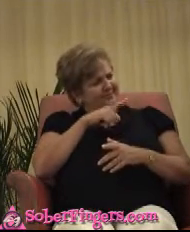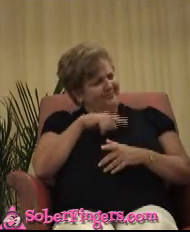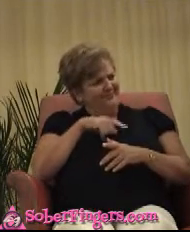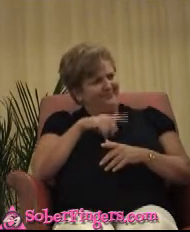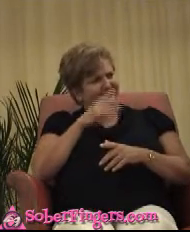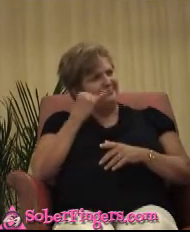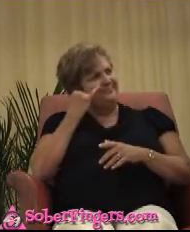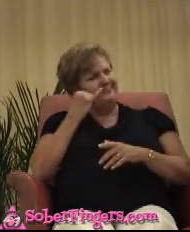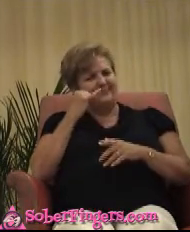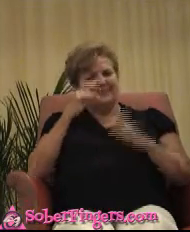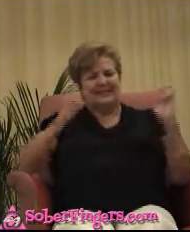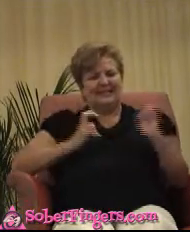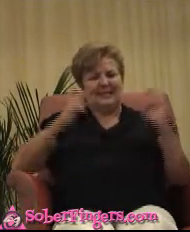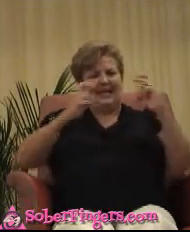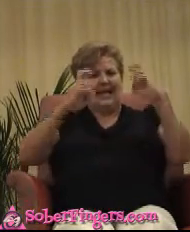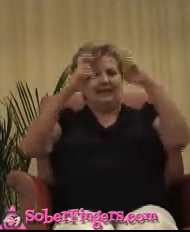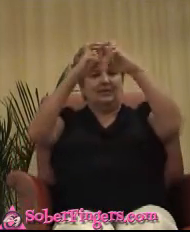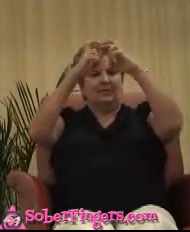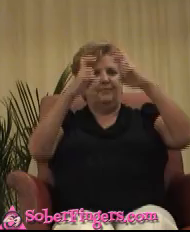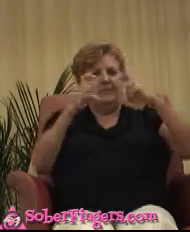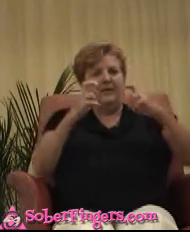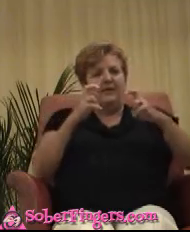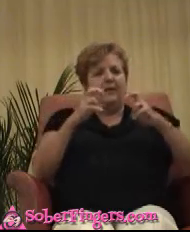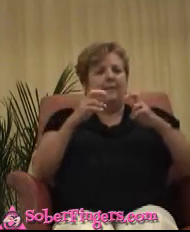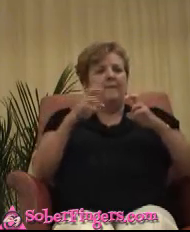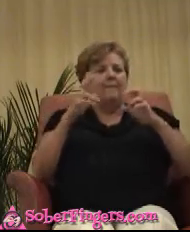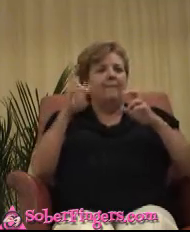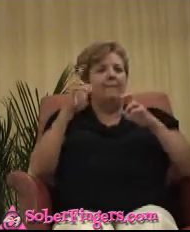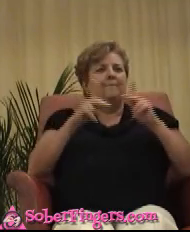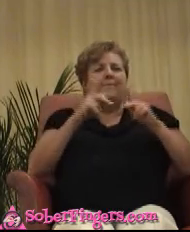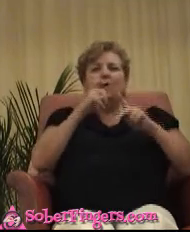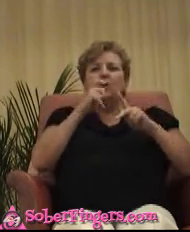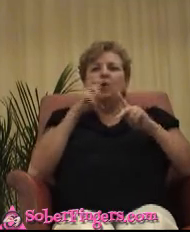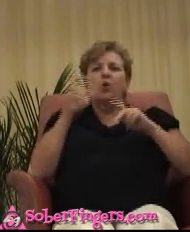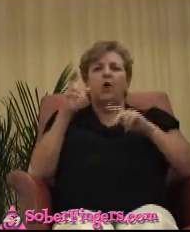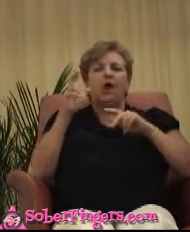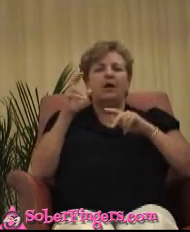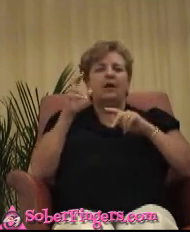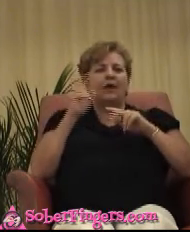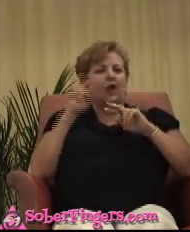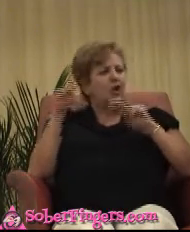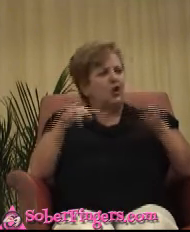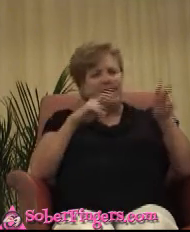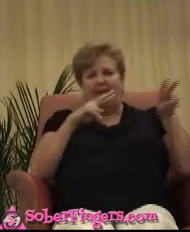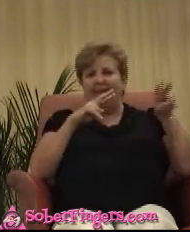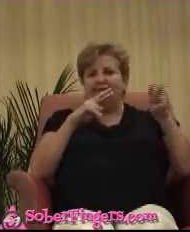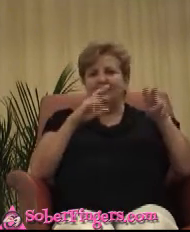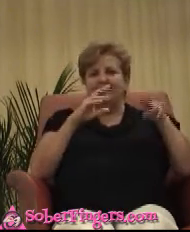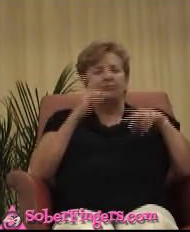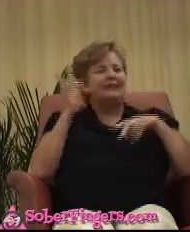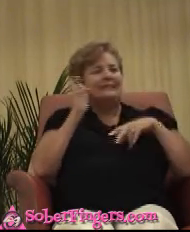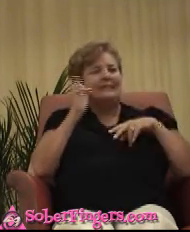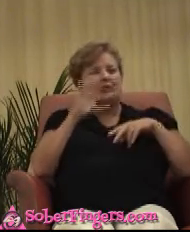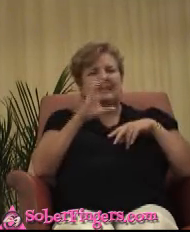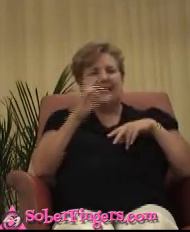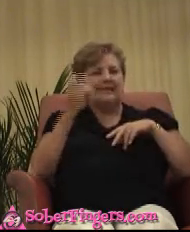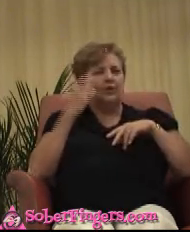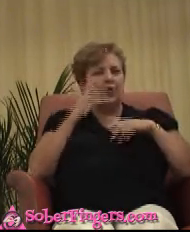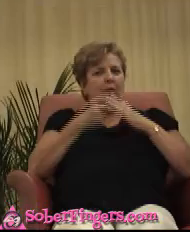who are listening to the CD don't know what this looks like, but I was sitting there, I go, is this a castle motif, or with all of these kind of frontier